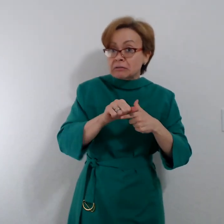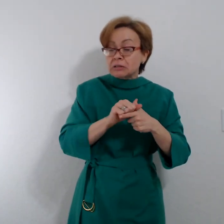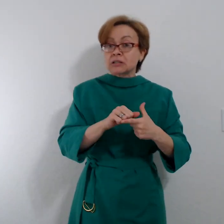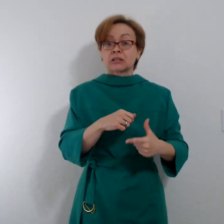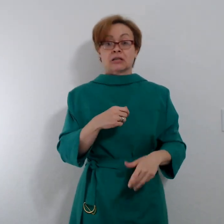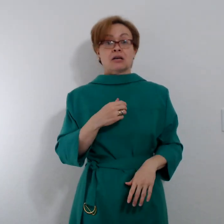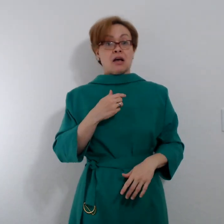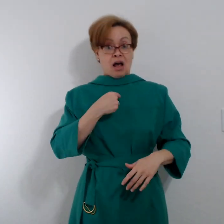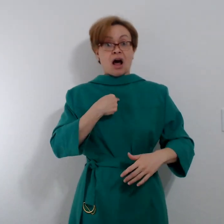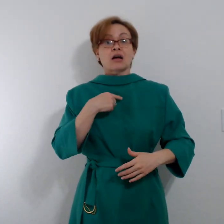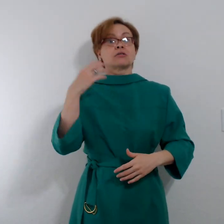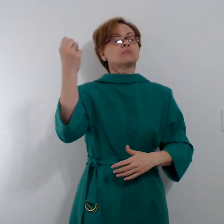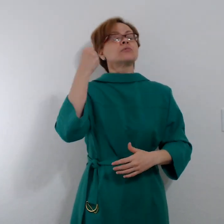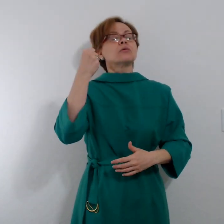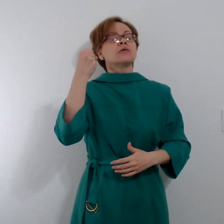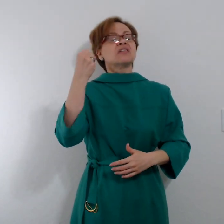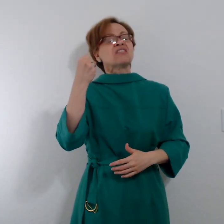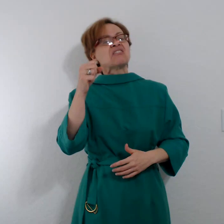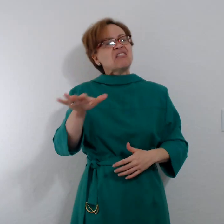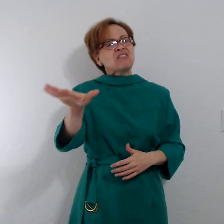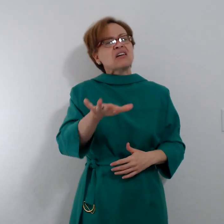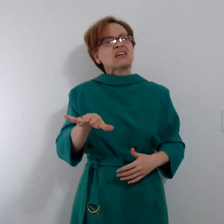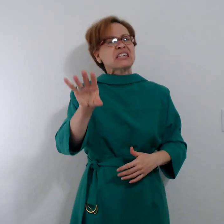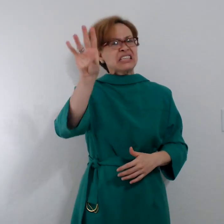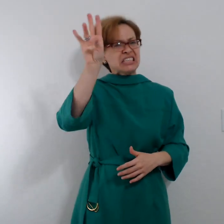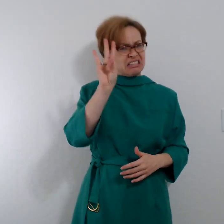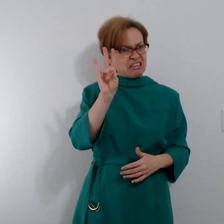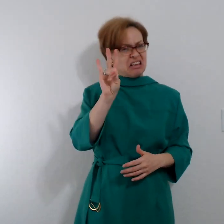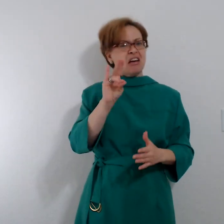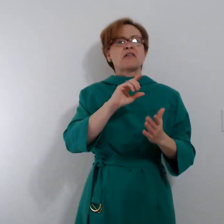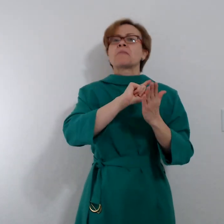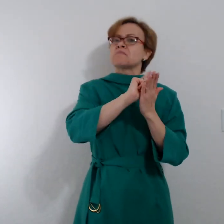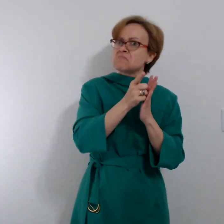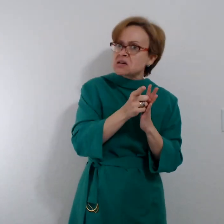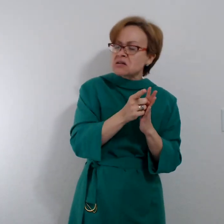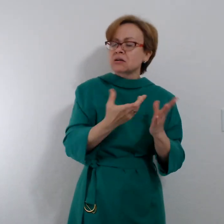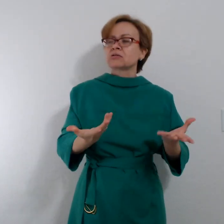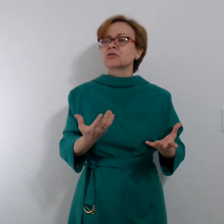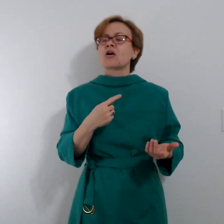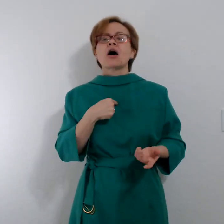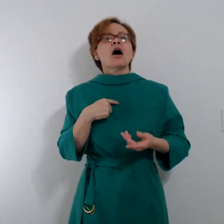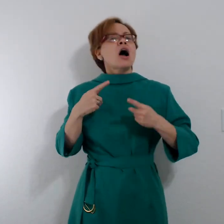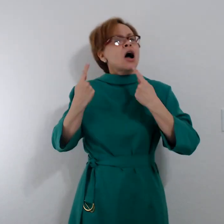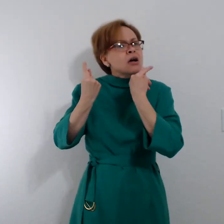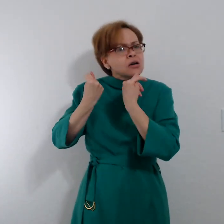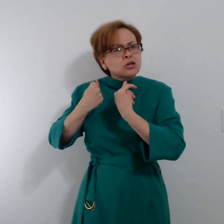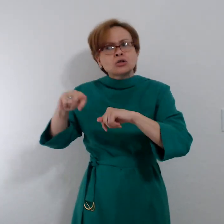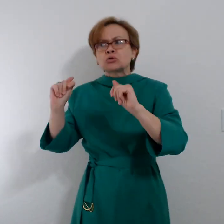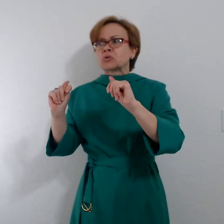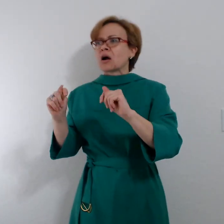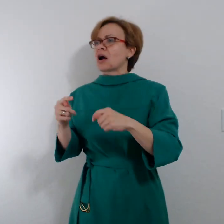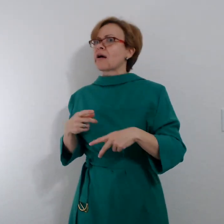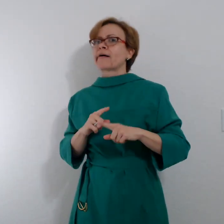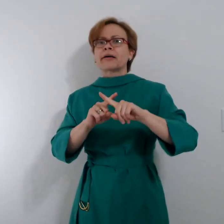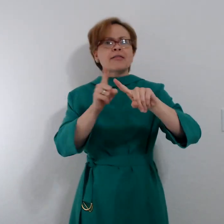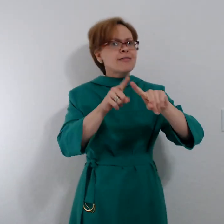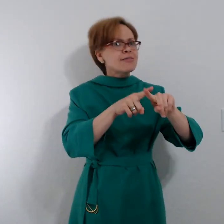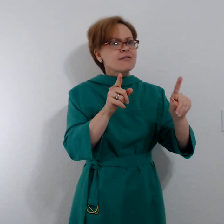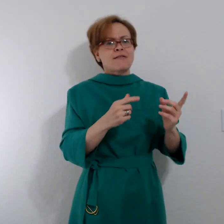to try holding my breath everywhere. I wanted to try it in the most extreme situations to see